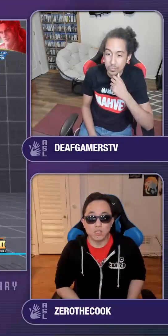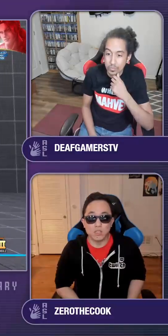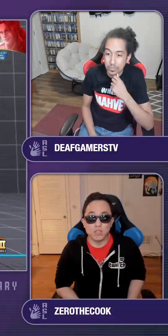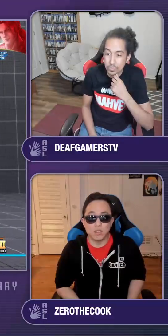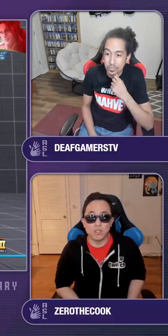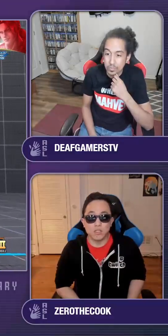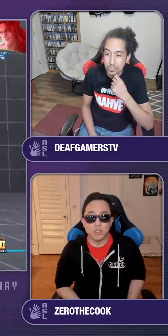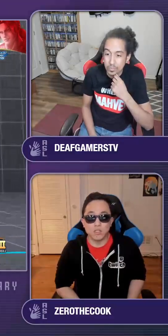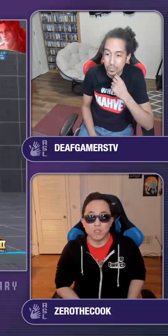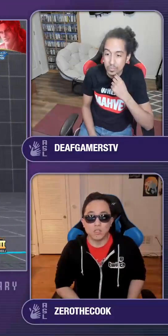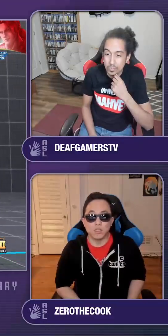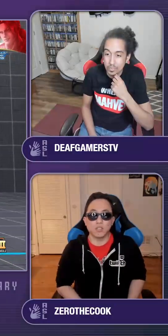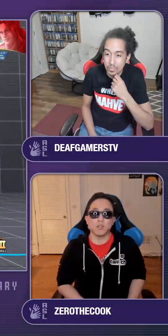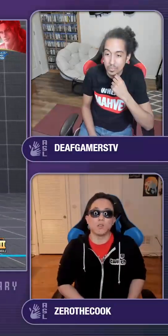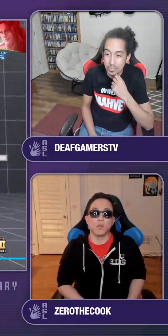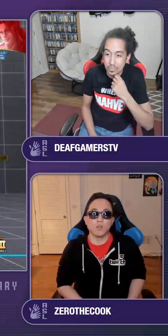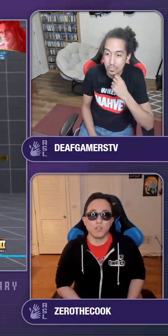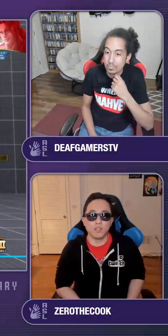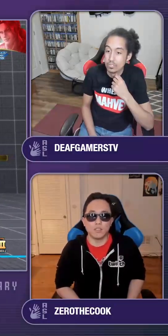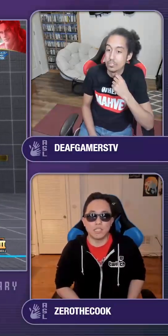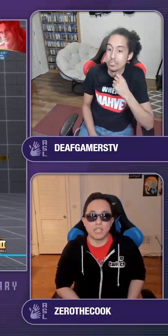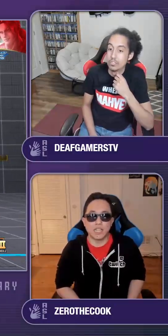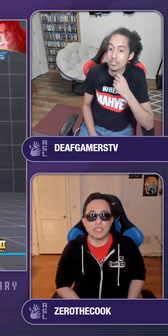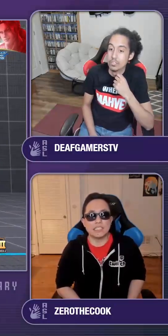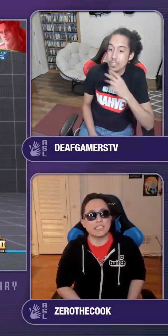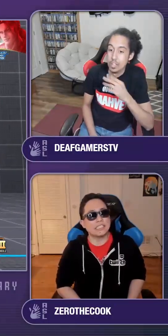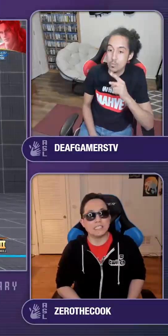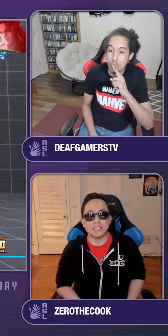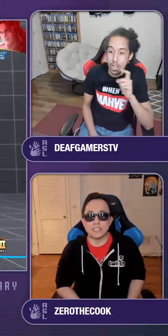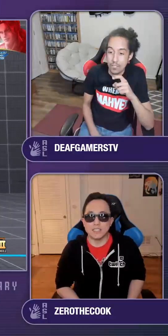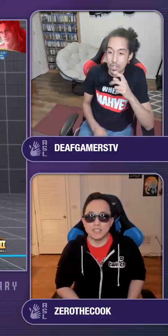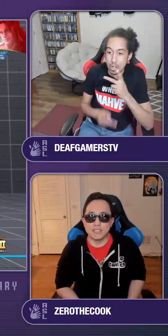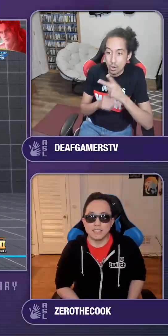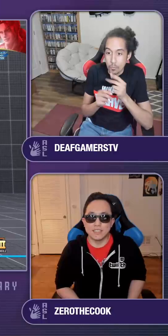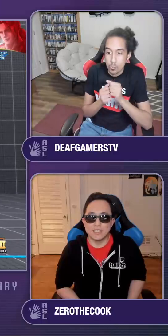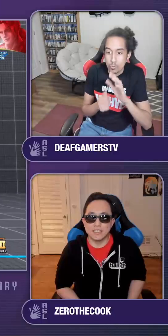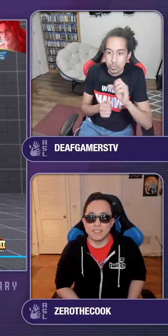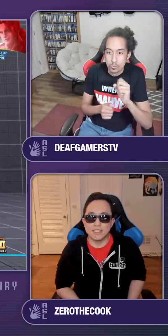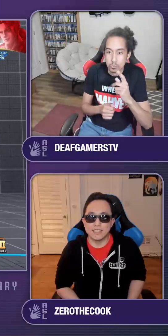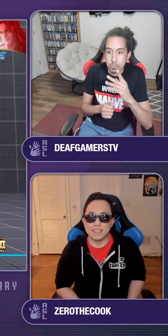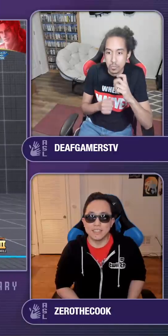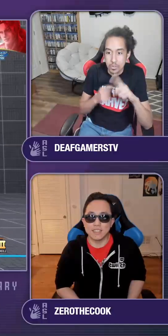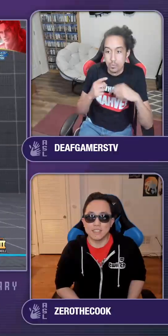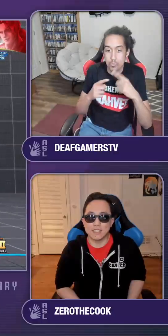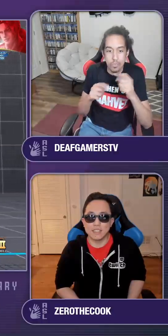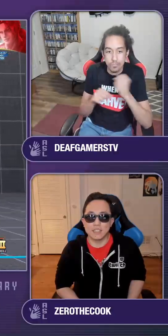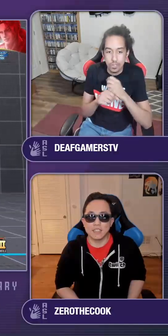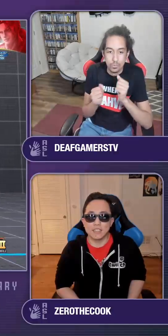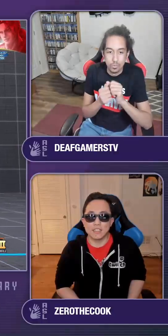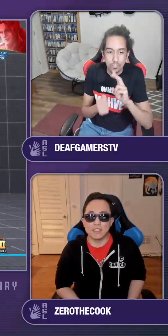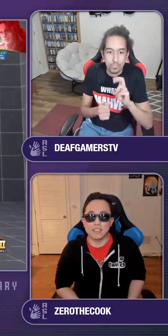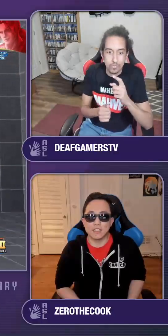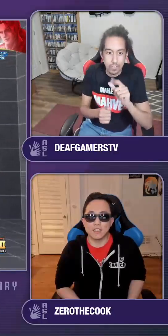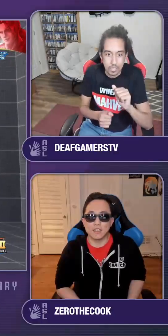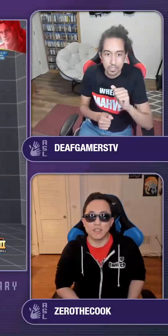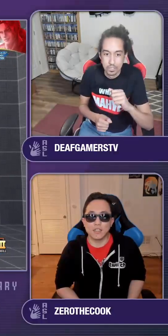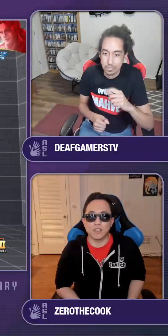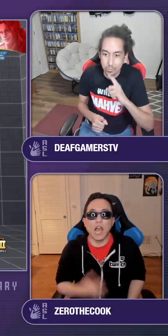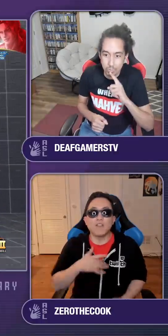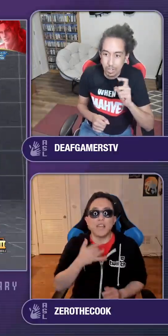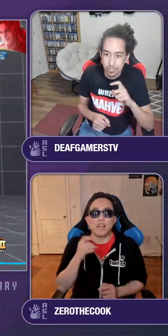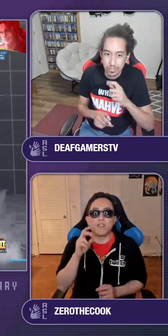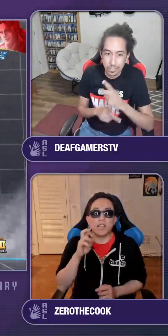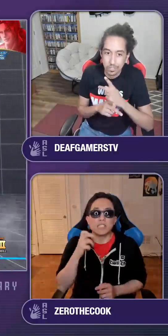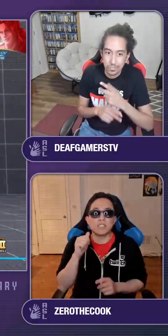neutral. Yeah, even something as Tom, simple I feel as like Metro is getting DP. away with a lot of jump-ins, specifically because the ground game is so